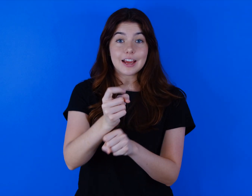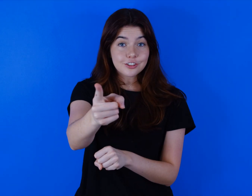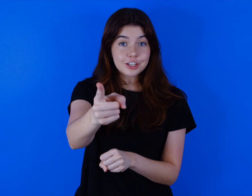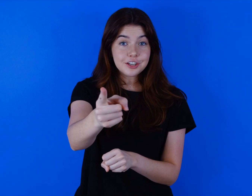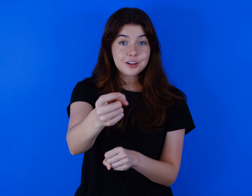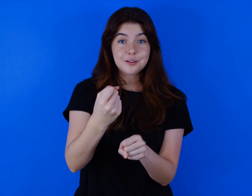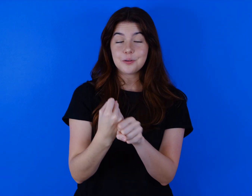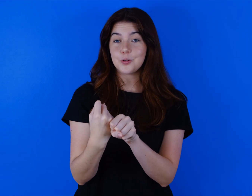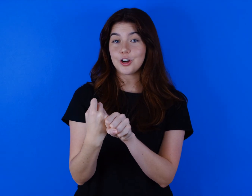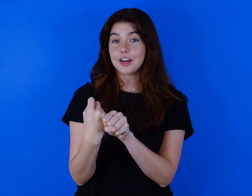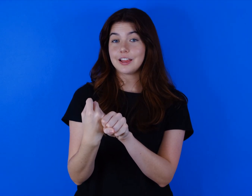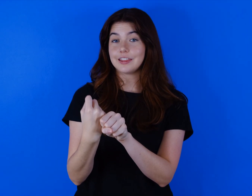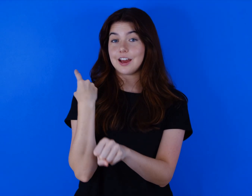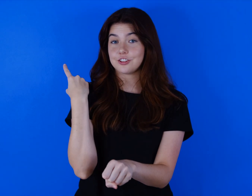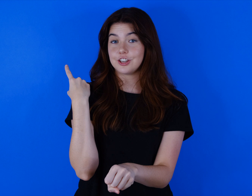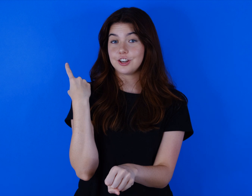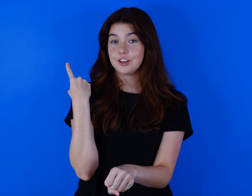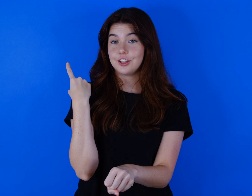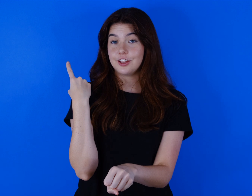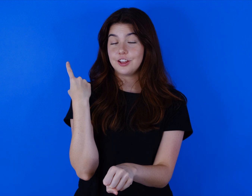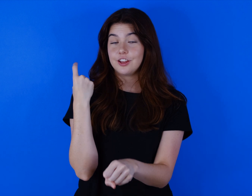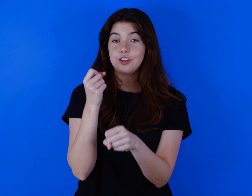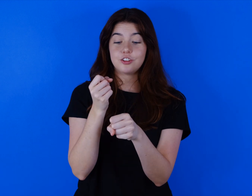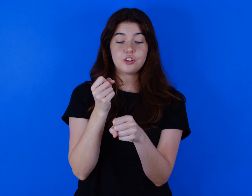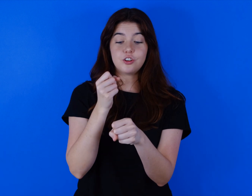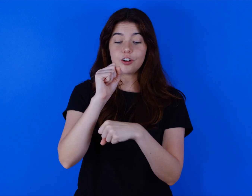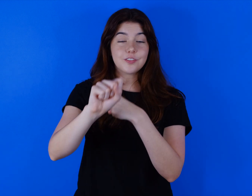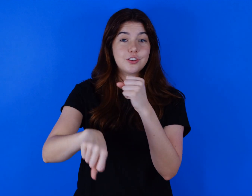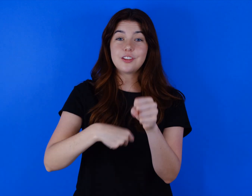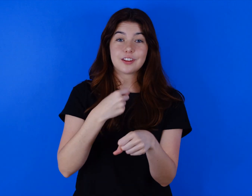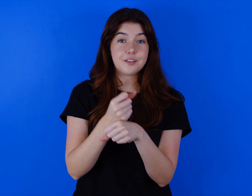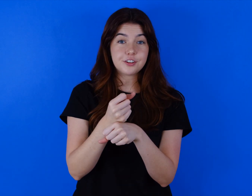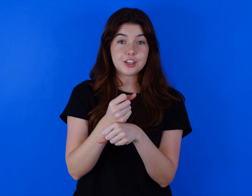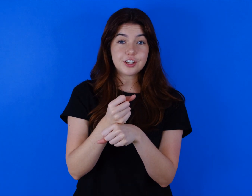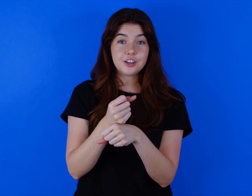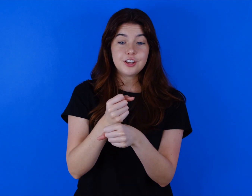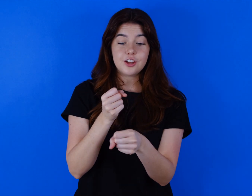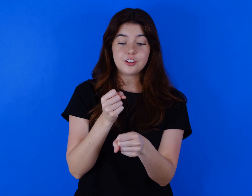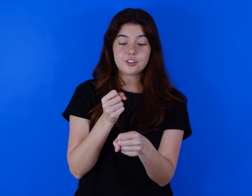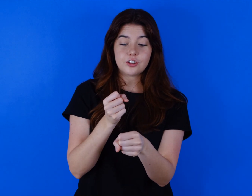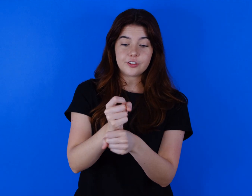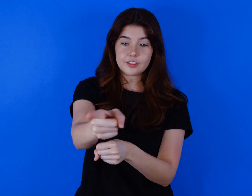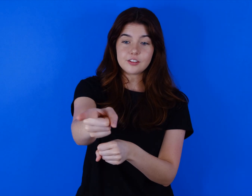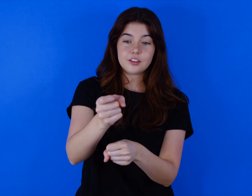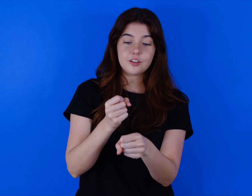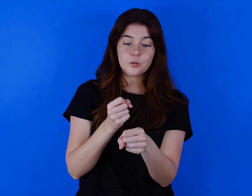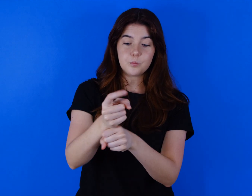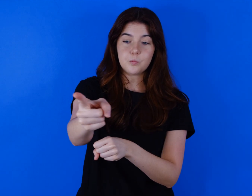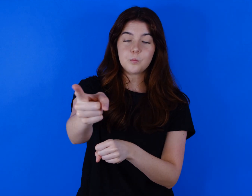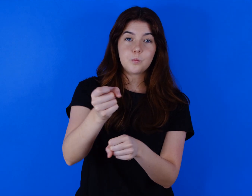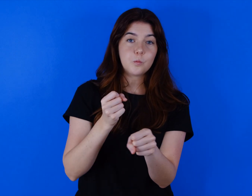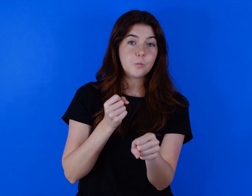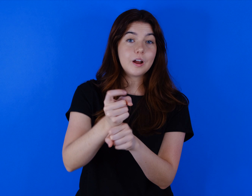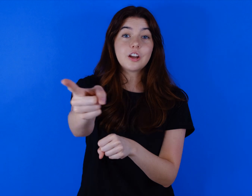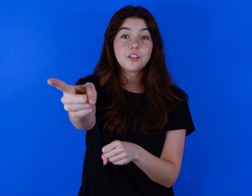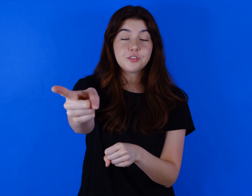year or last year. So you don't even do the sign for year. You just go like this. 1 year in the